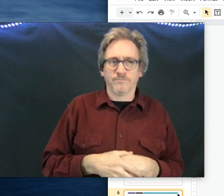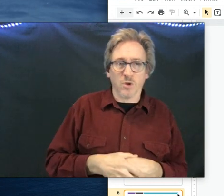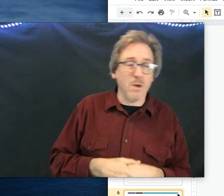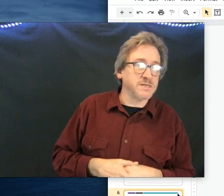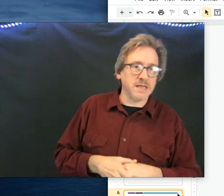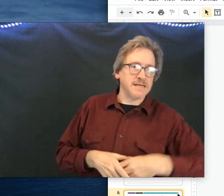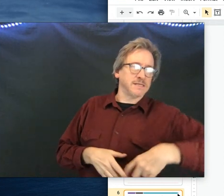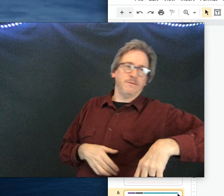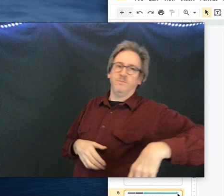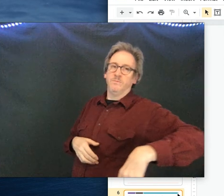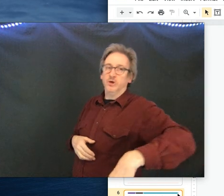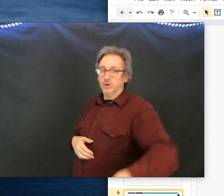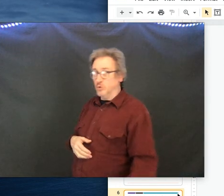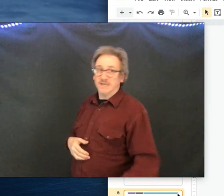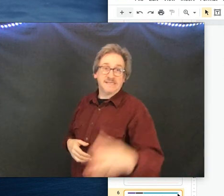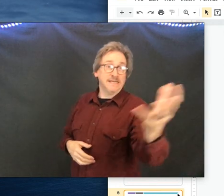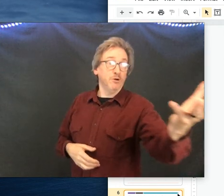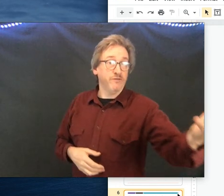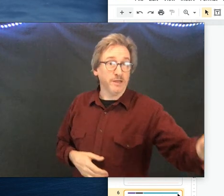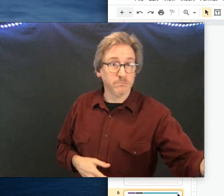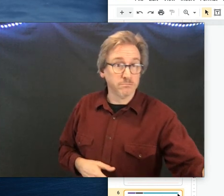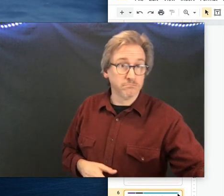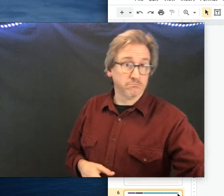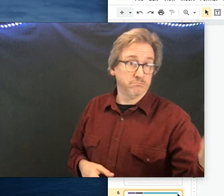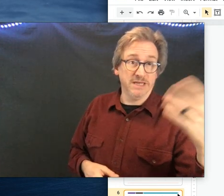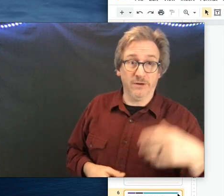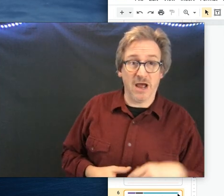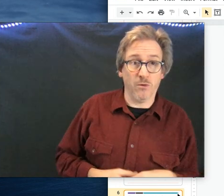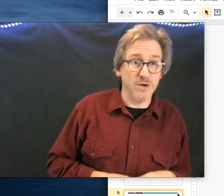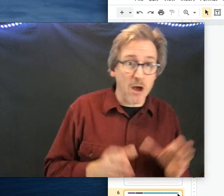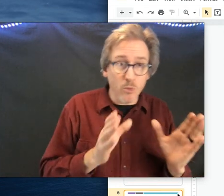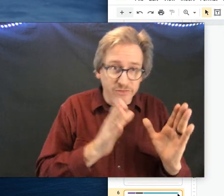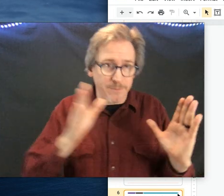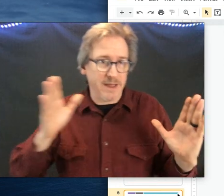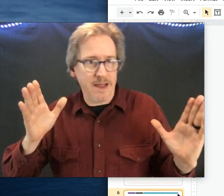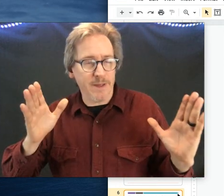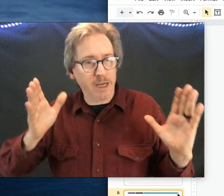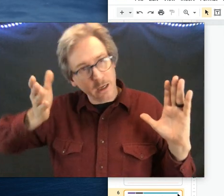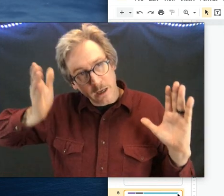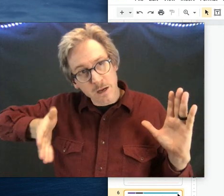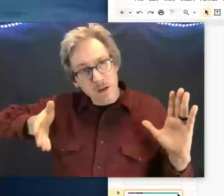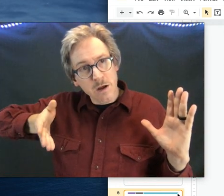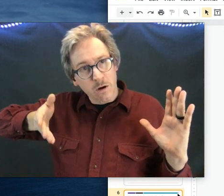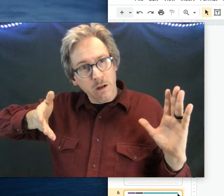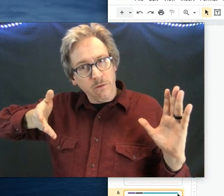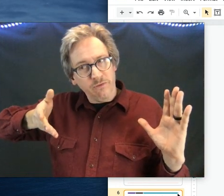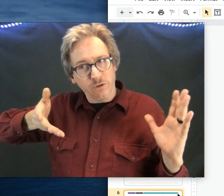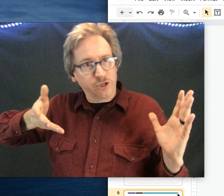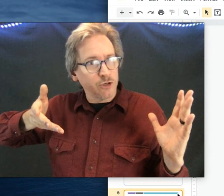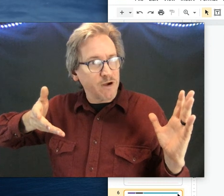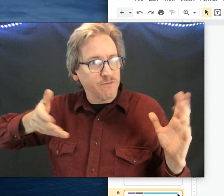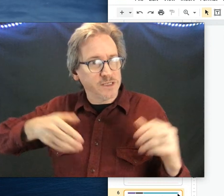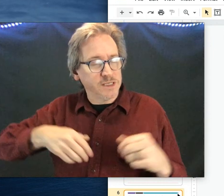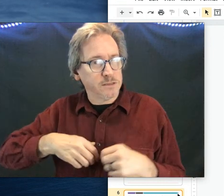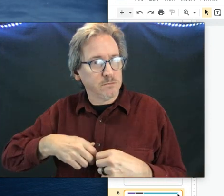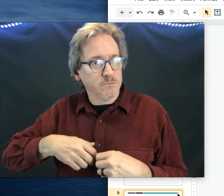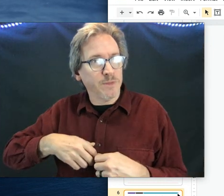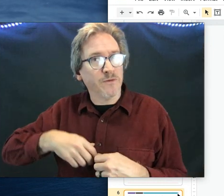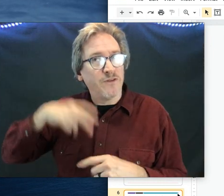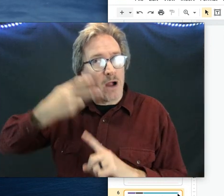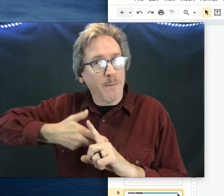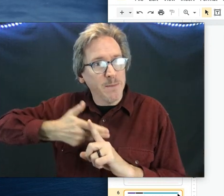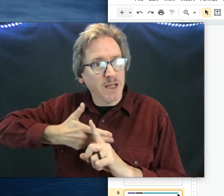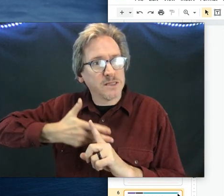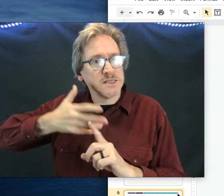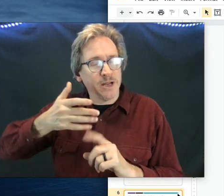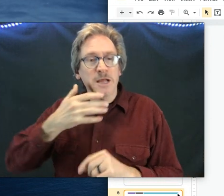them. When was the last time you went to see a movie? Now with the pandemic, those are good references. People